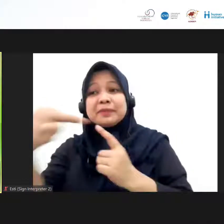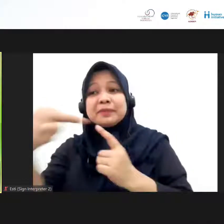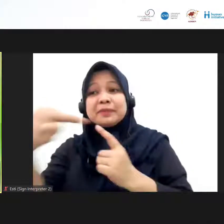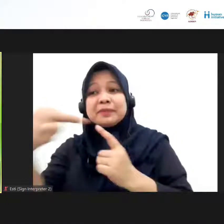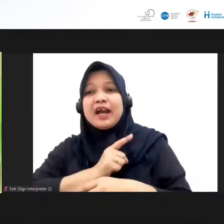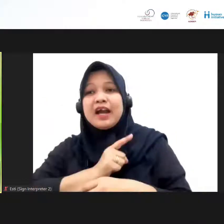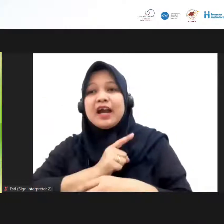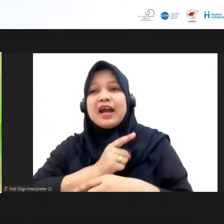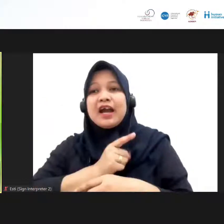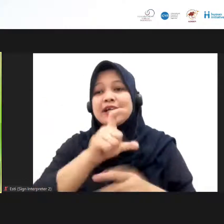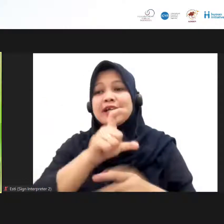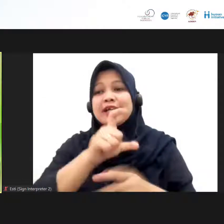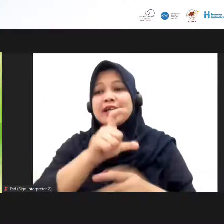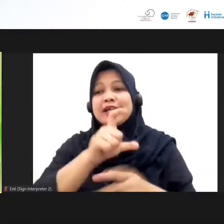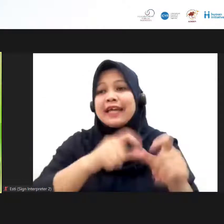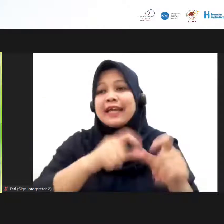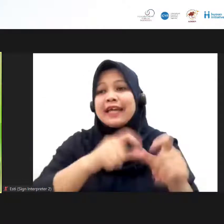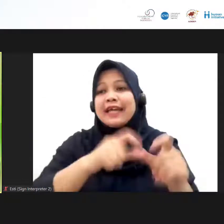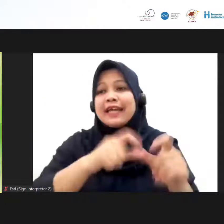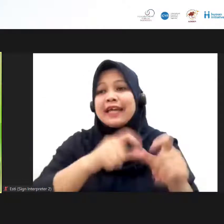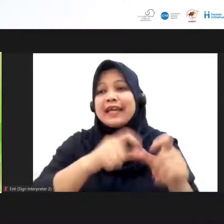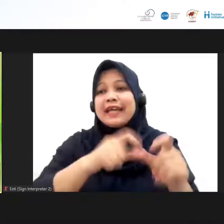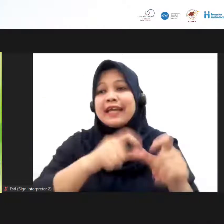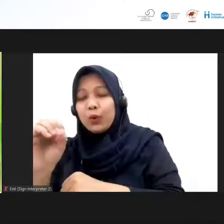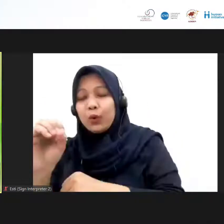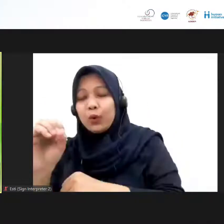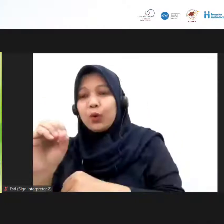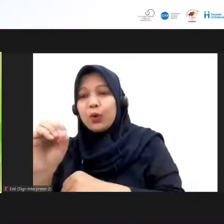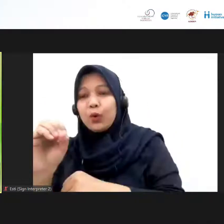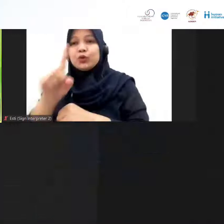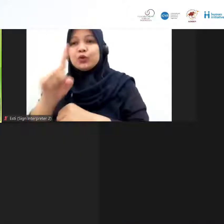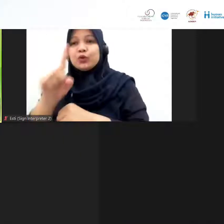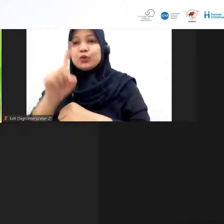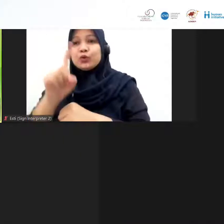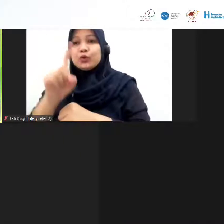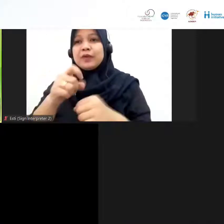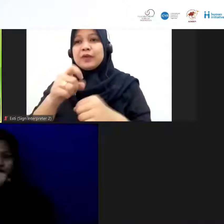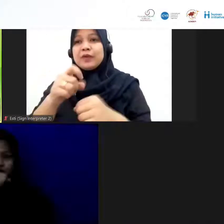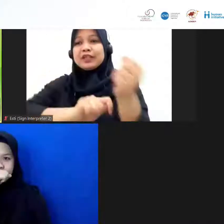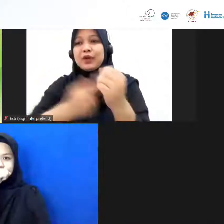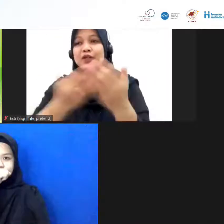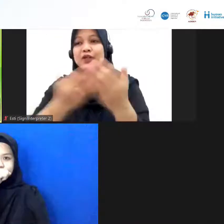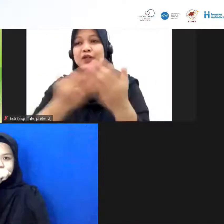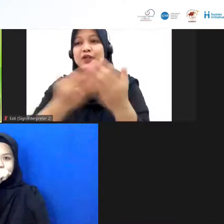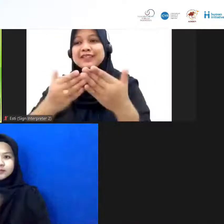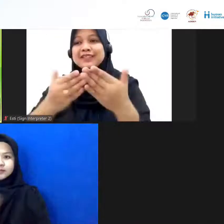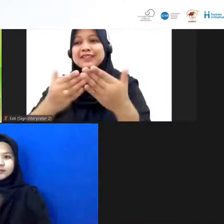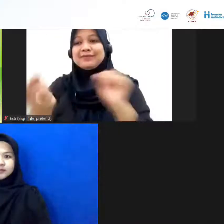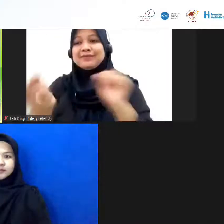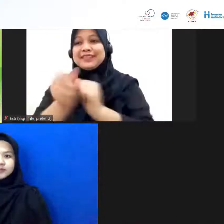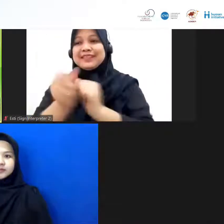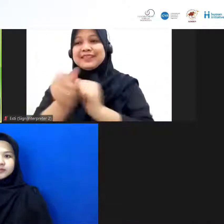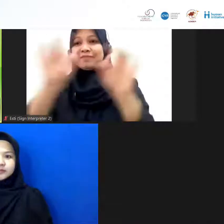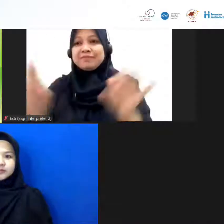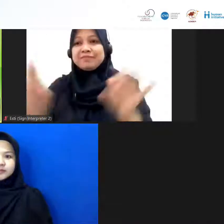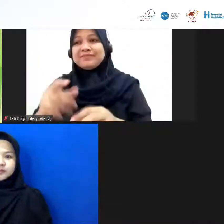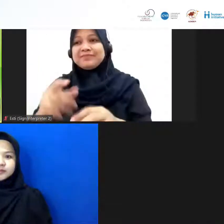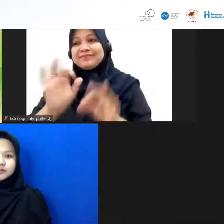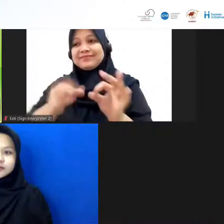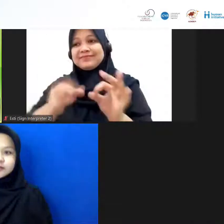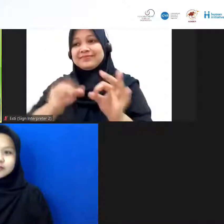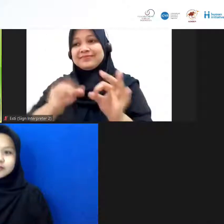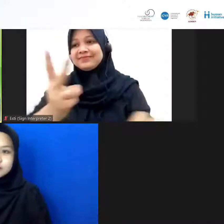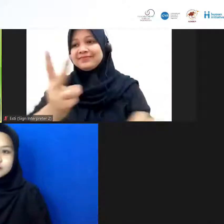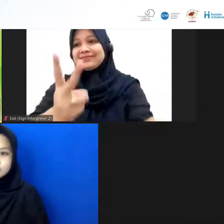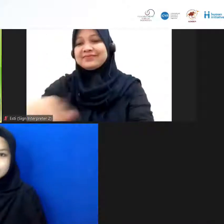and NGOs need to respond to multi-hazards? And then who do you think, you know, and from whom should that